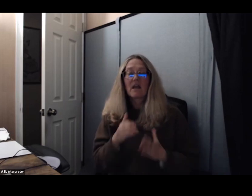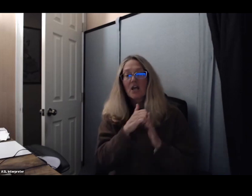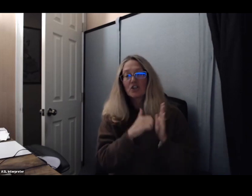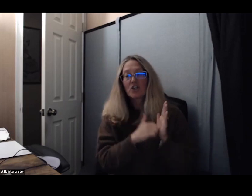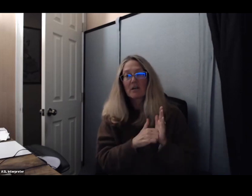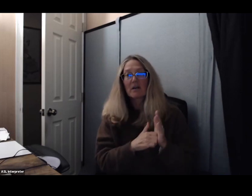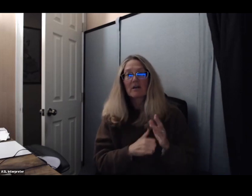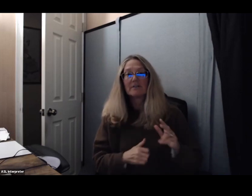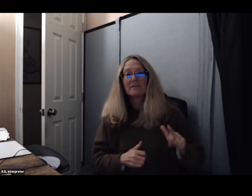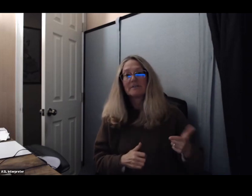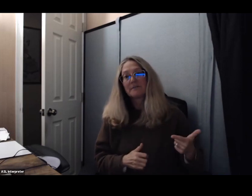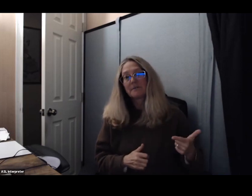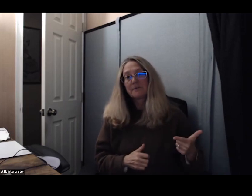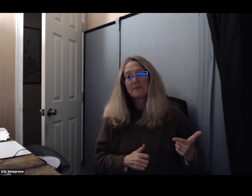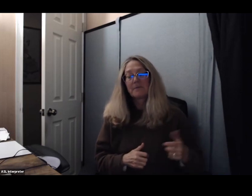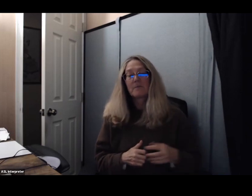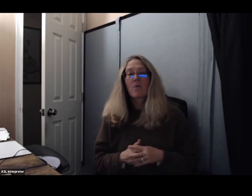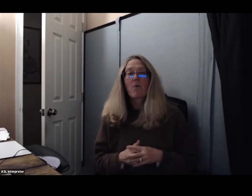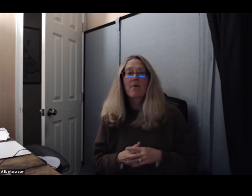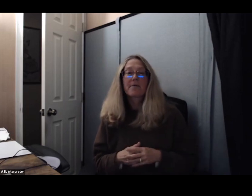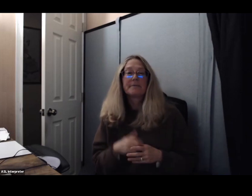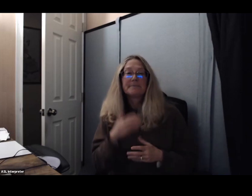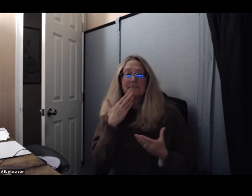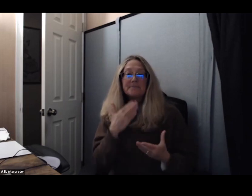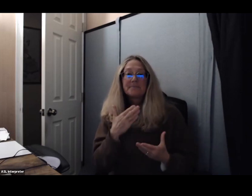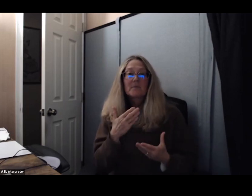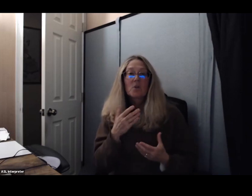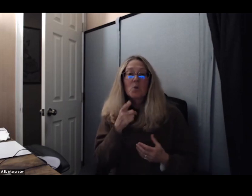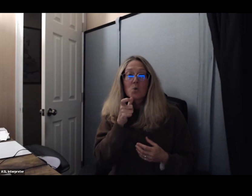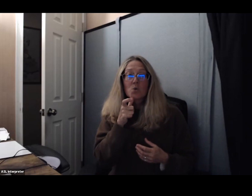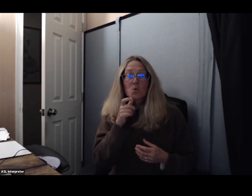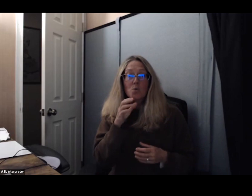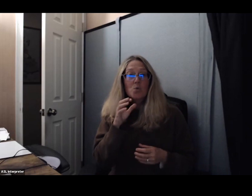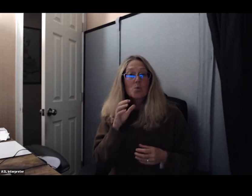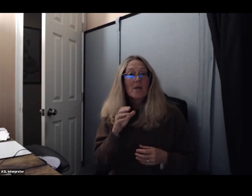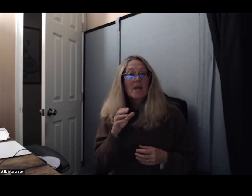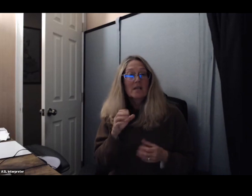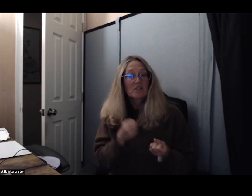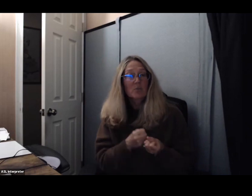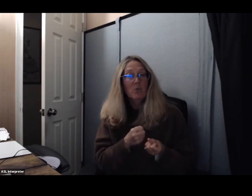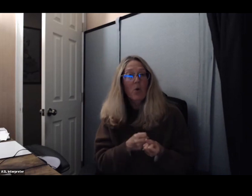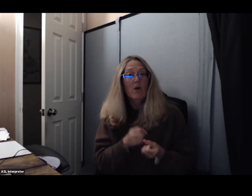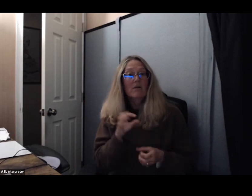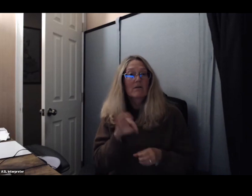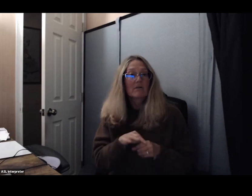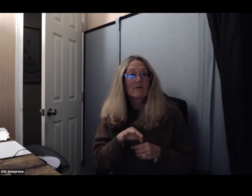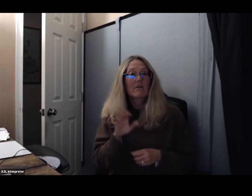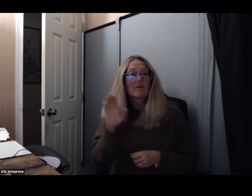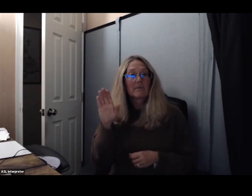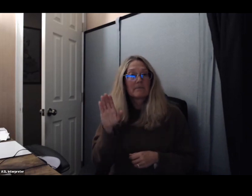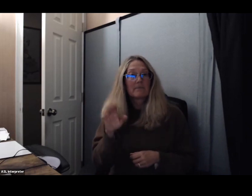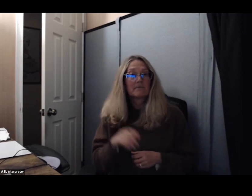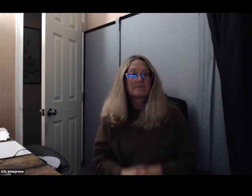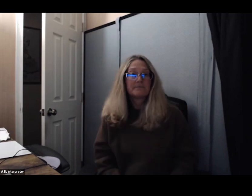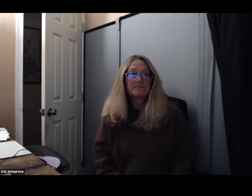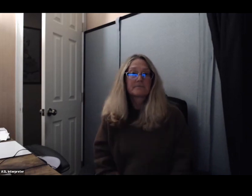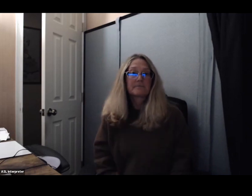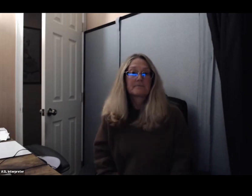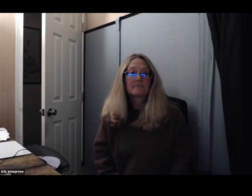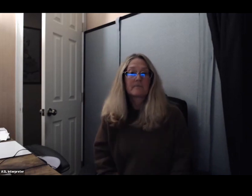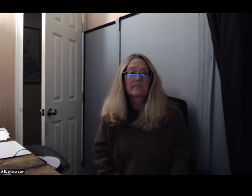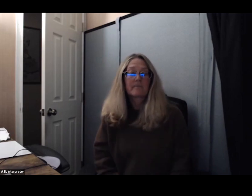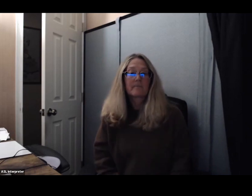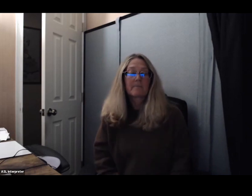A second. Thank you, Ms. Munoz. All in favor, please say aye and raise your hand. Aye. Aye. Okay, motion passes. Thank you.